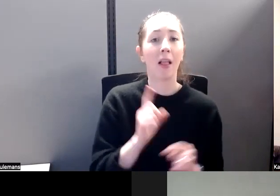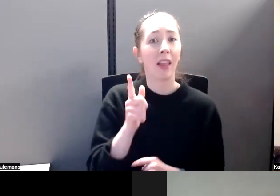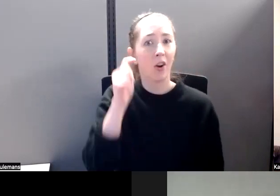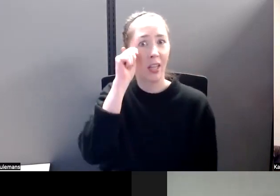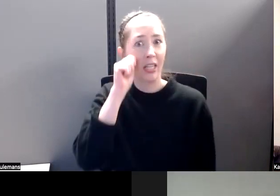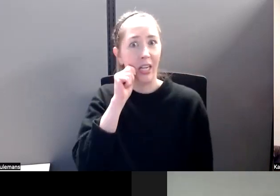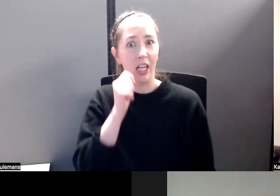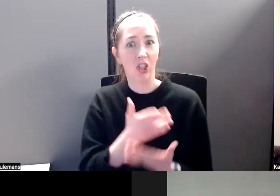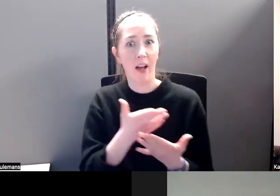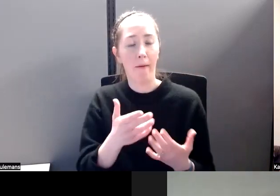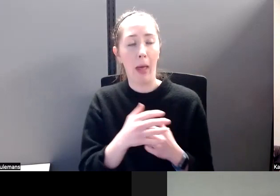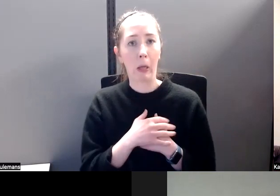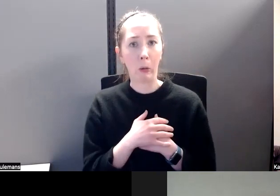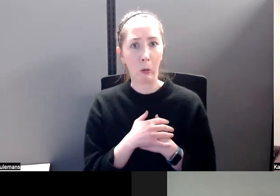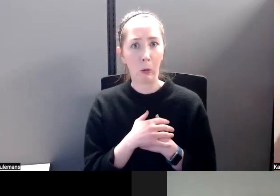that I'm like,